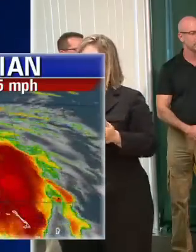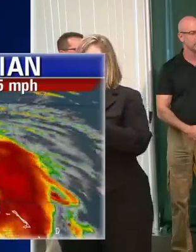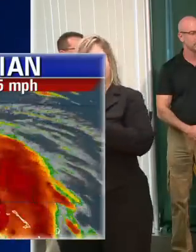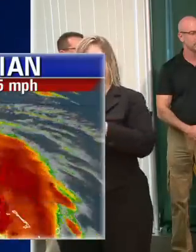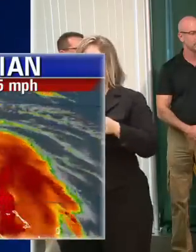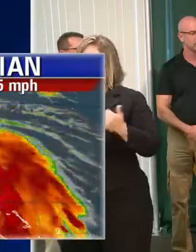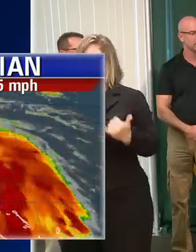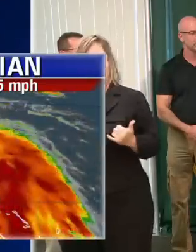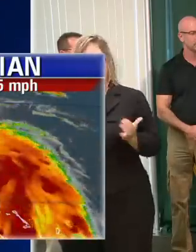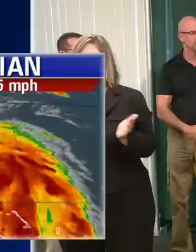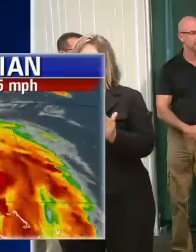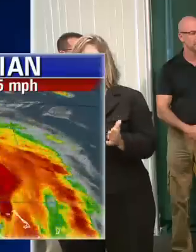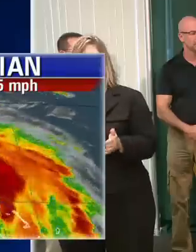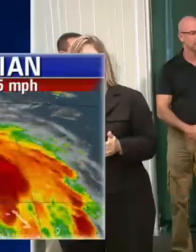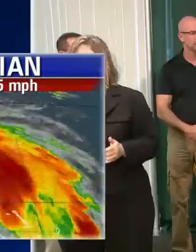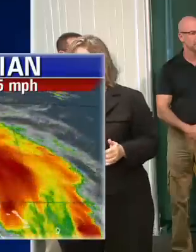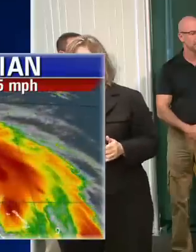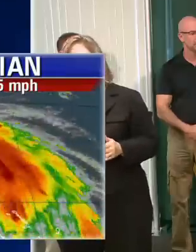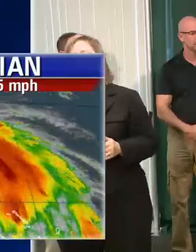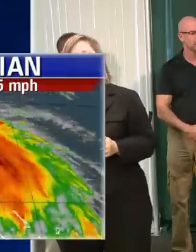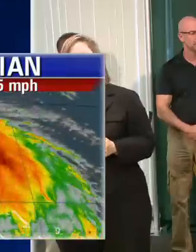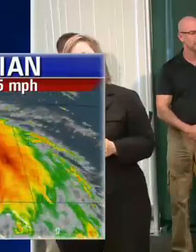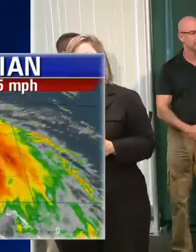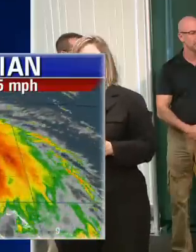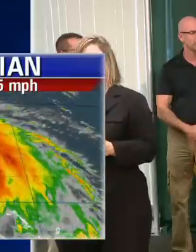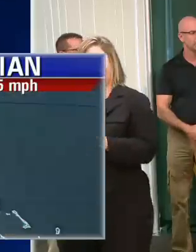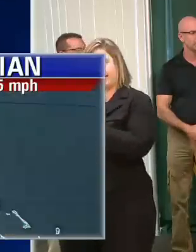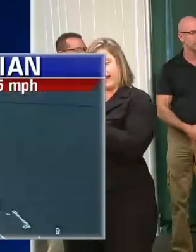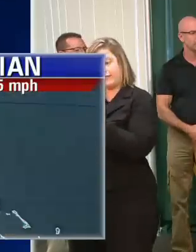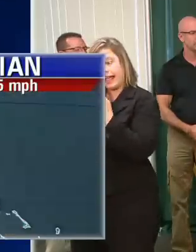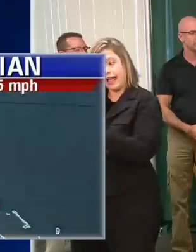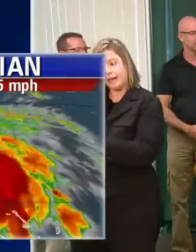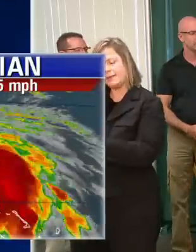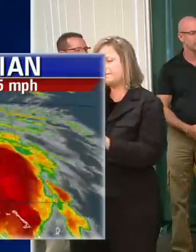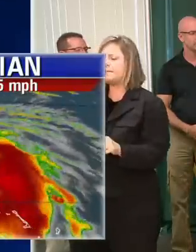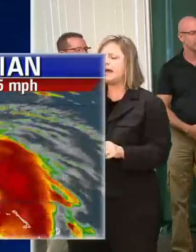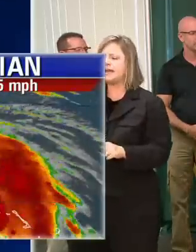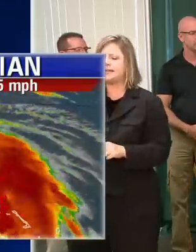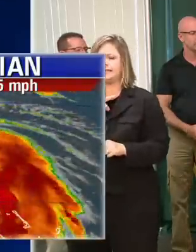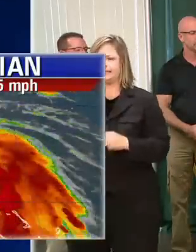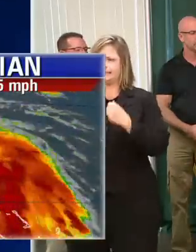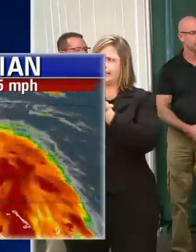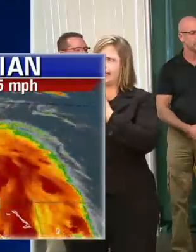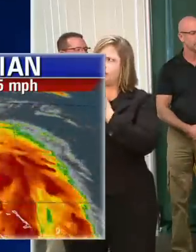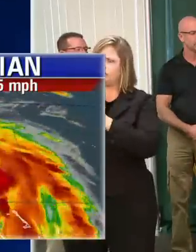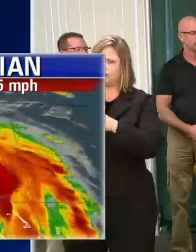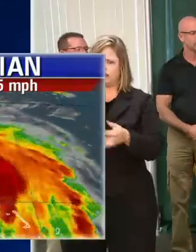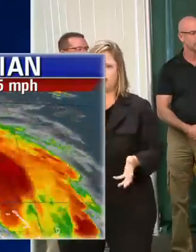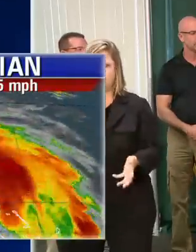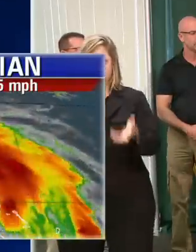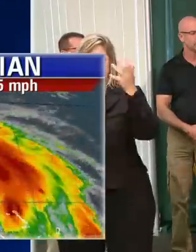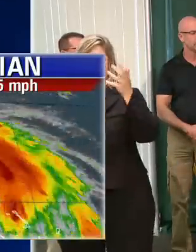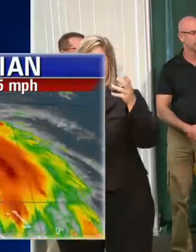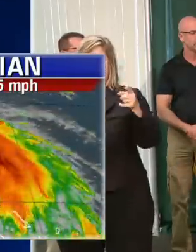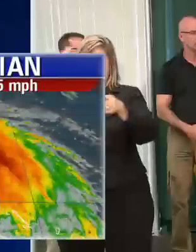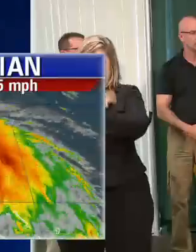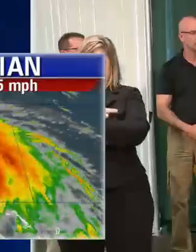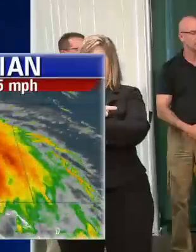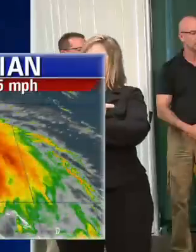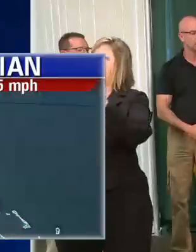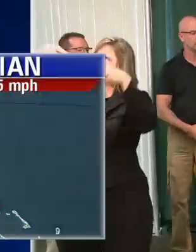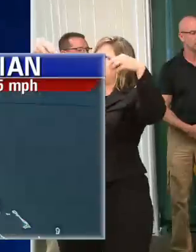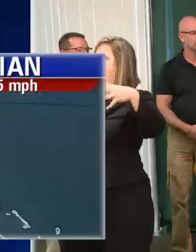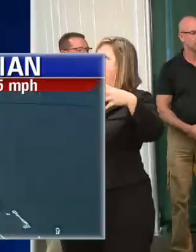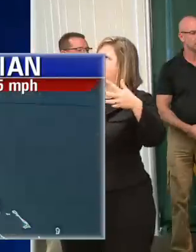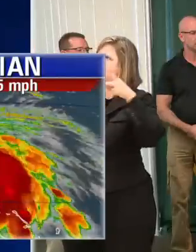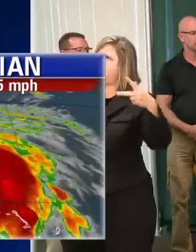not only a concern with the theft, but there's an imminent public safety concern if you take that resource away from those traffic signals and